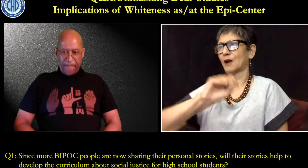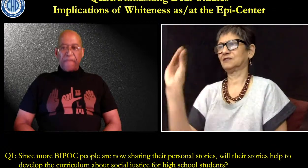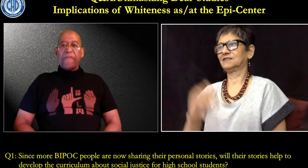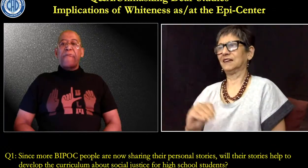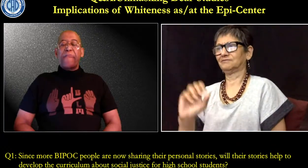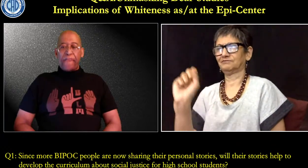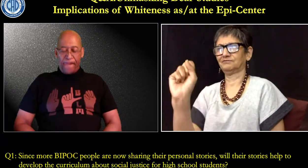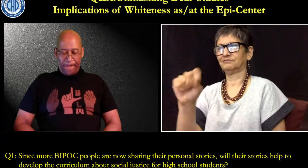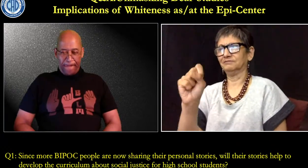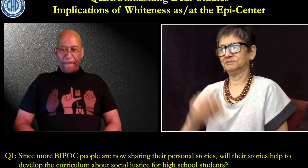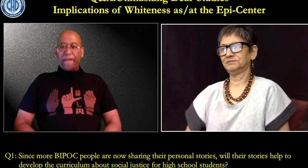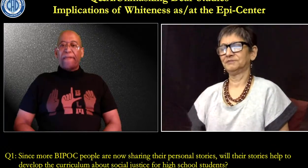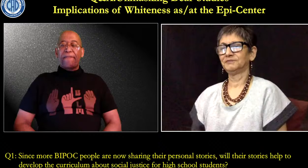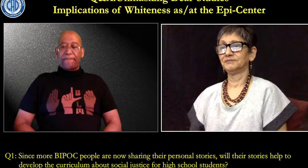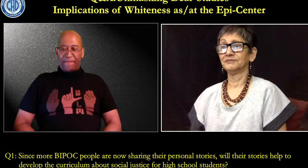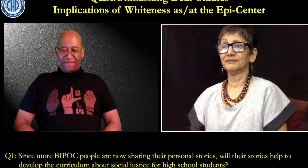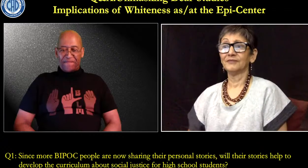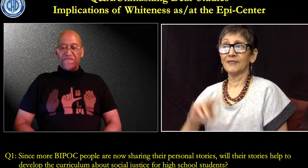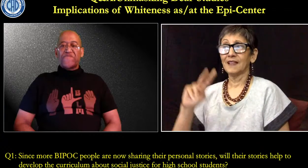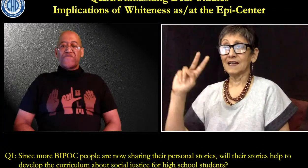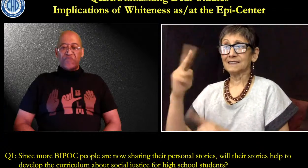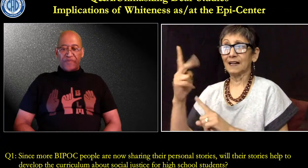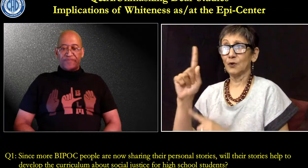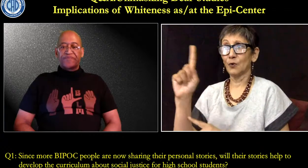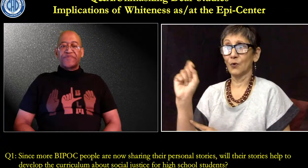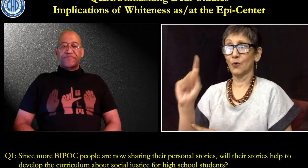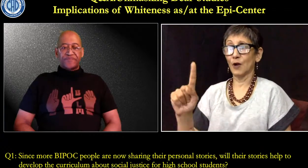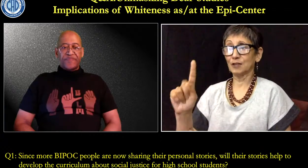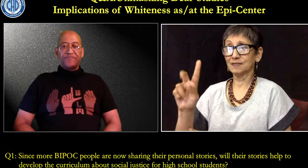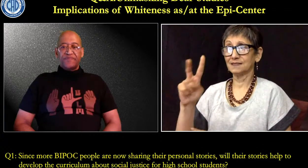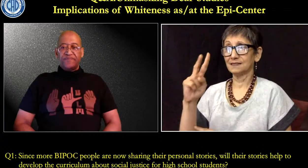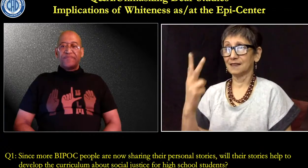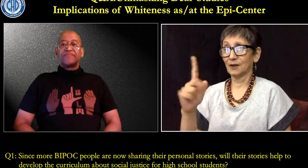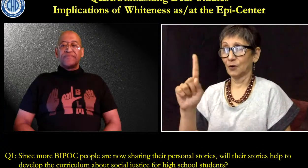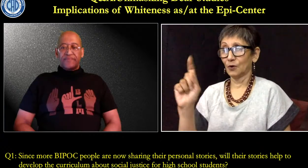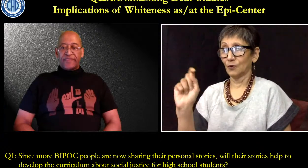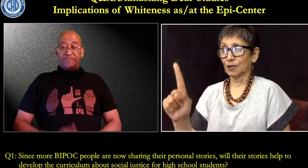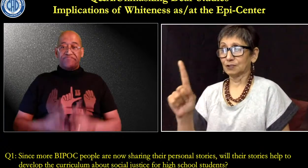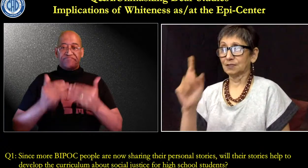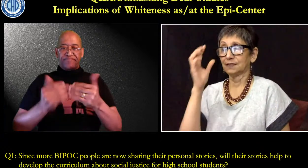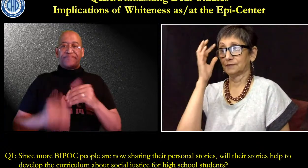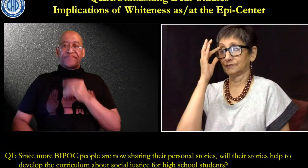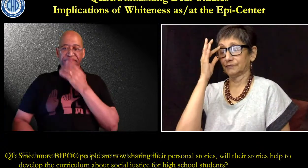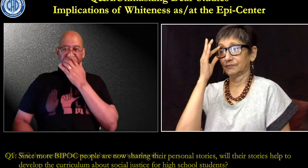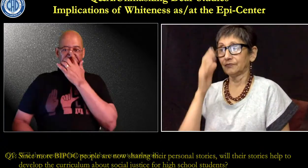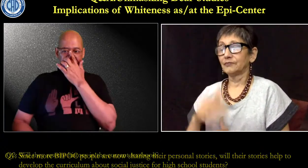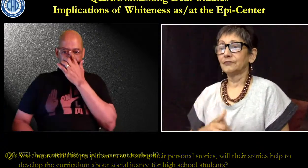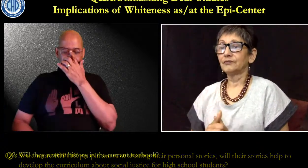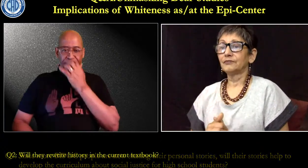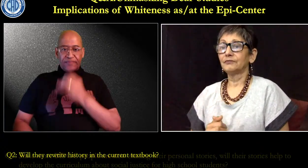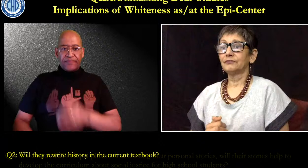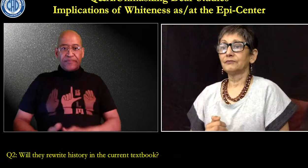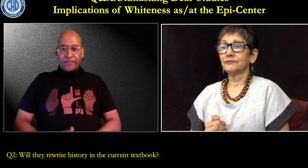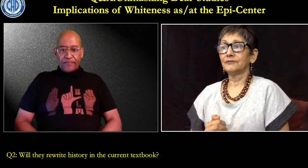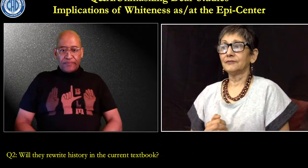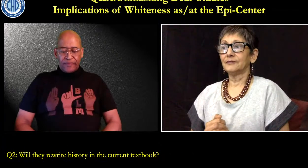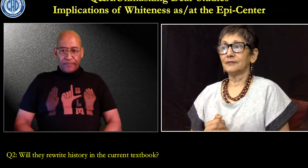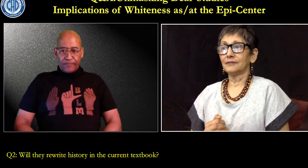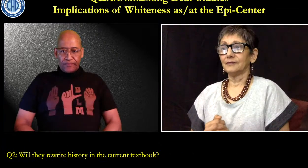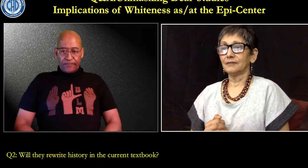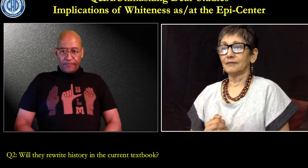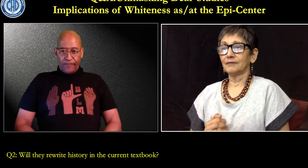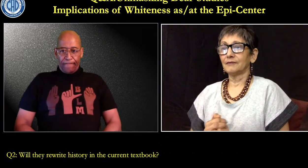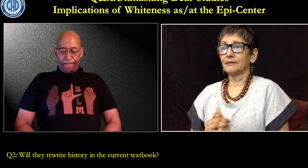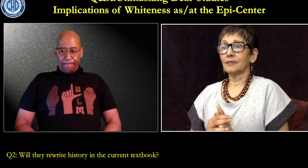current history, but going all the way back. I agree with you 100%. So the second question we